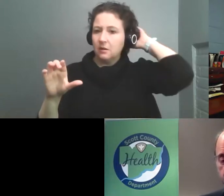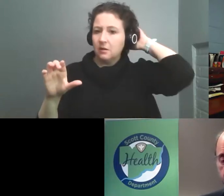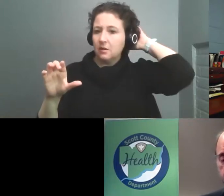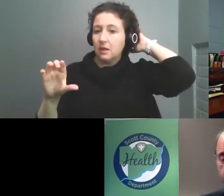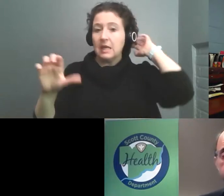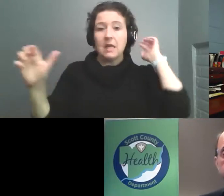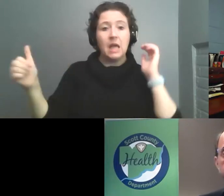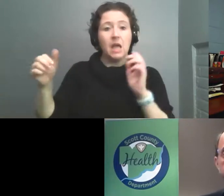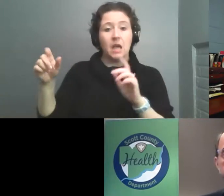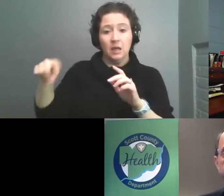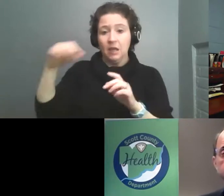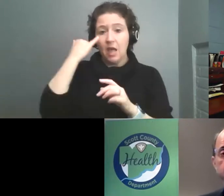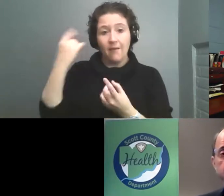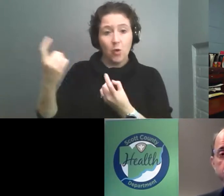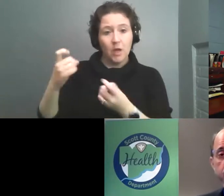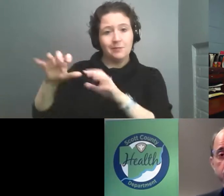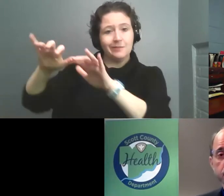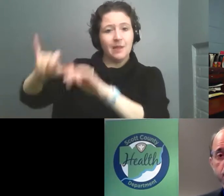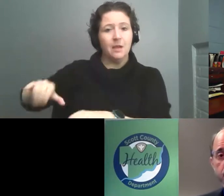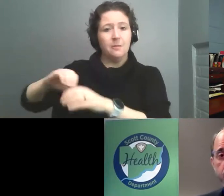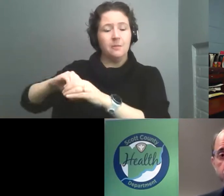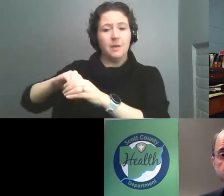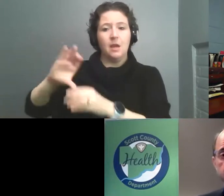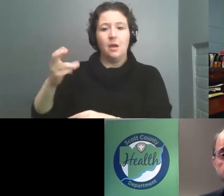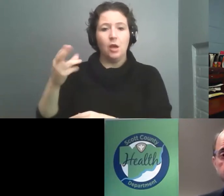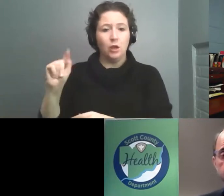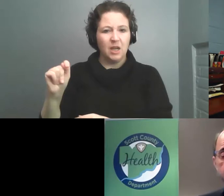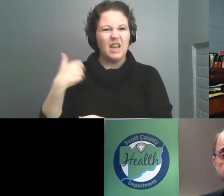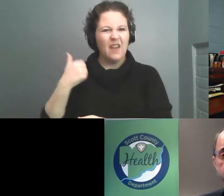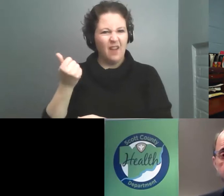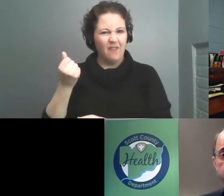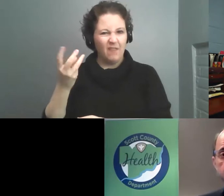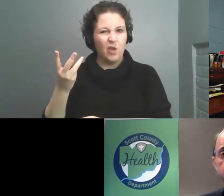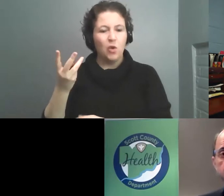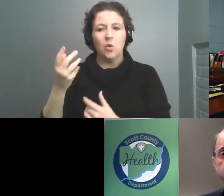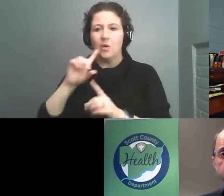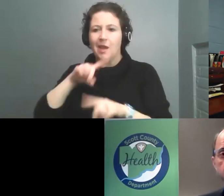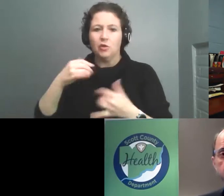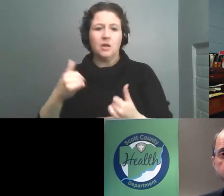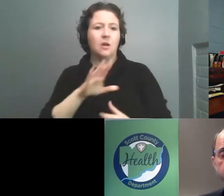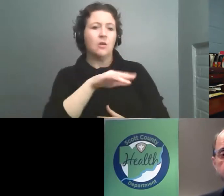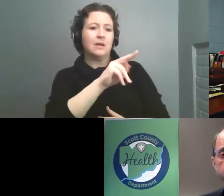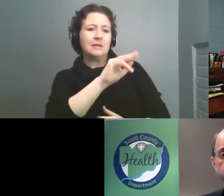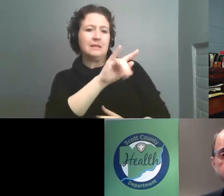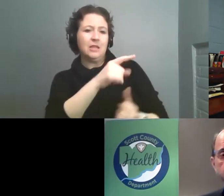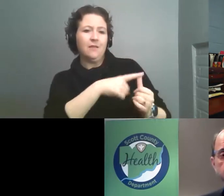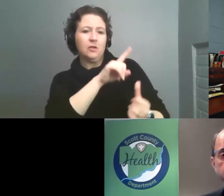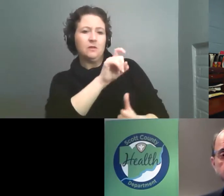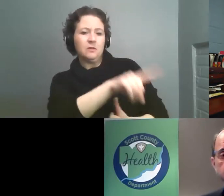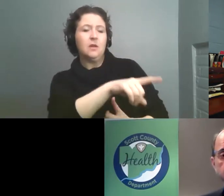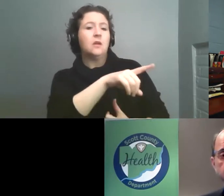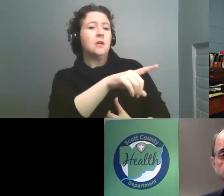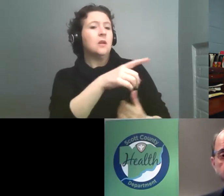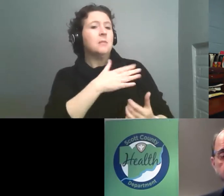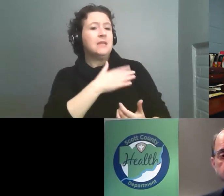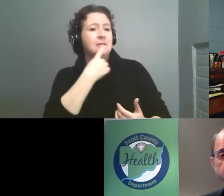media partners, if you do have any questions, type them into the chat. We do have a couple that we'll field now. Nita, the first one is for you. Please tell us about the